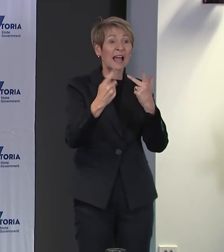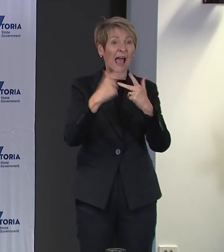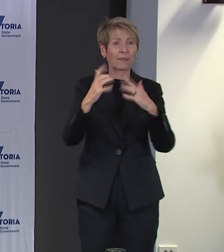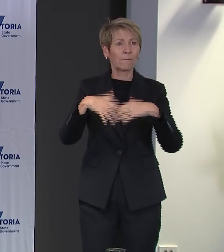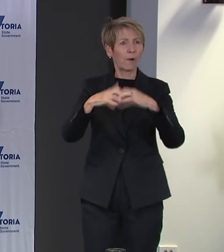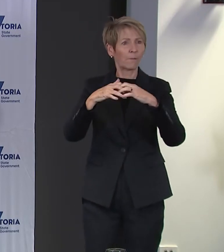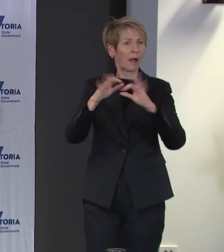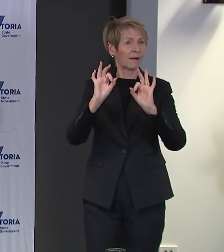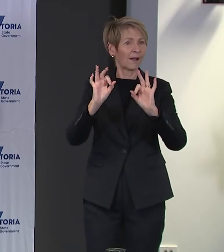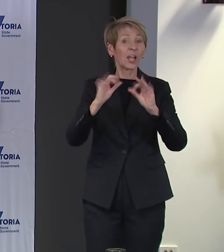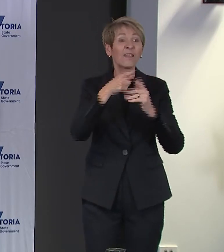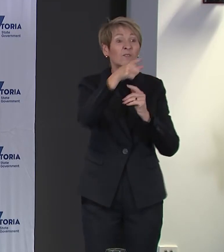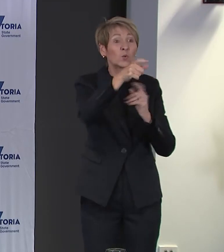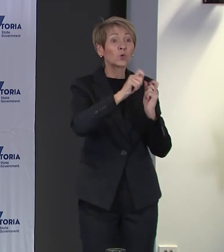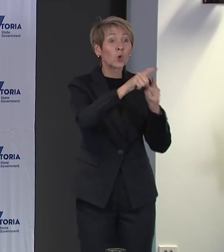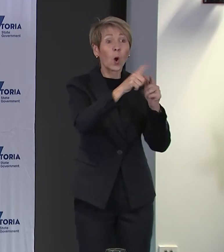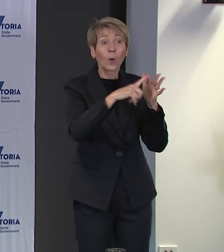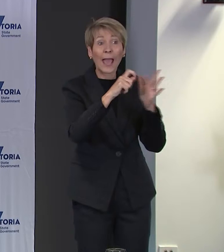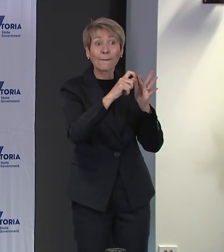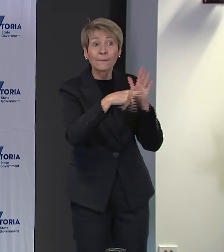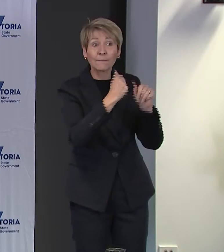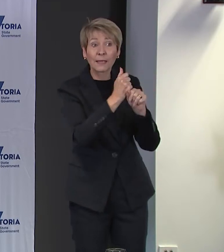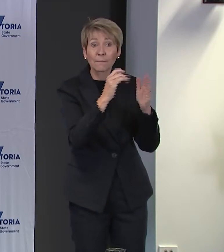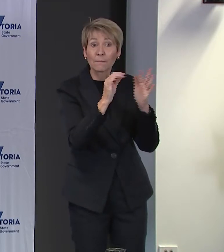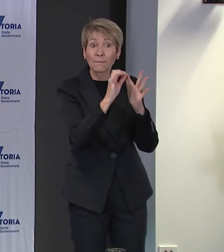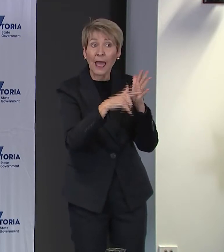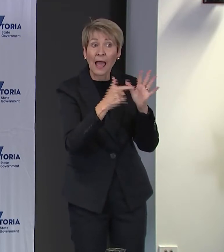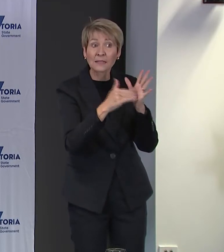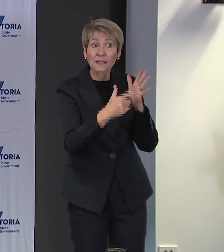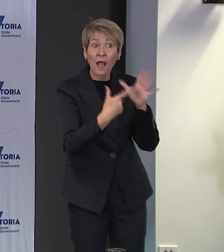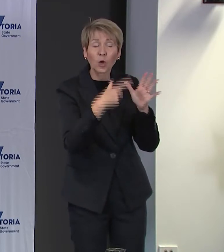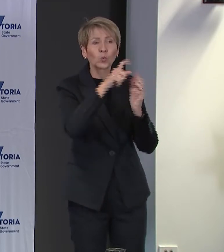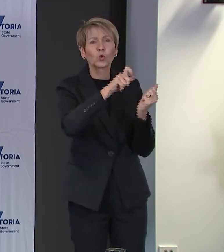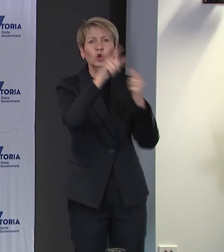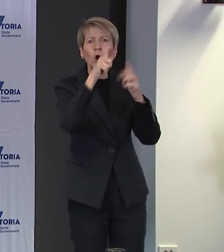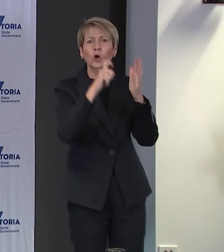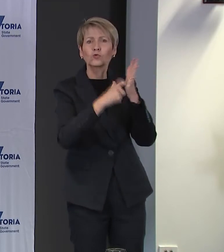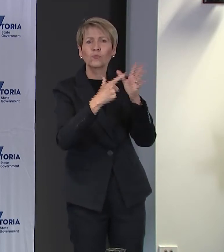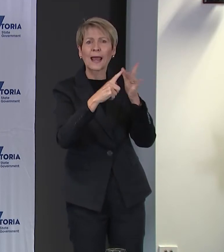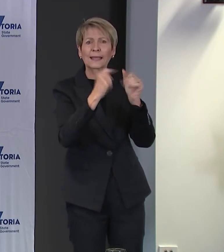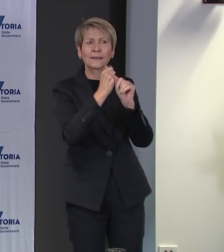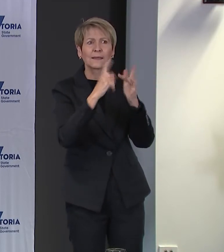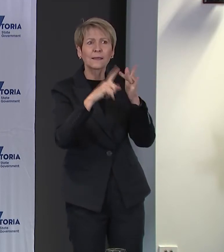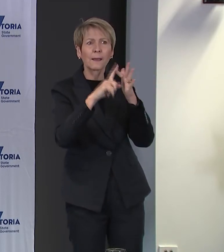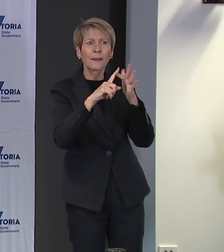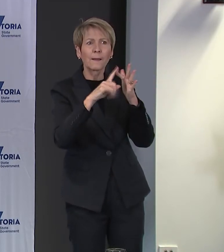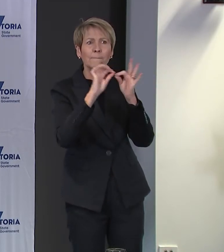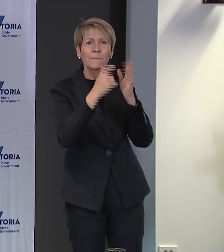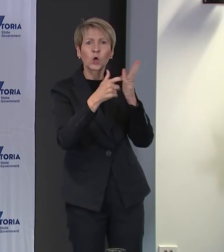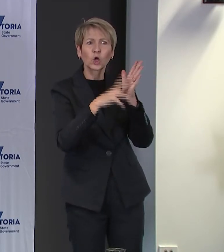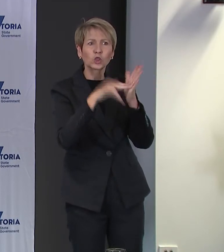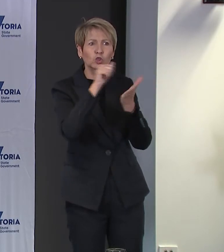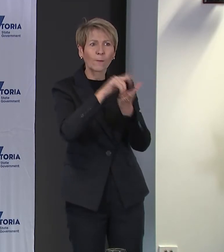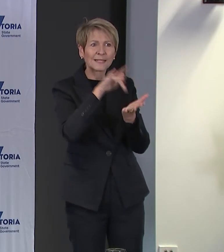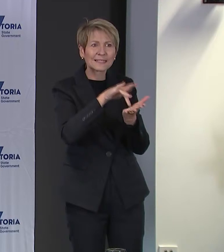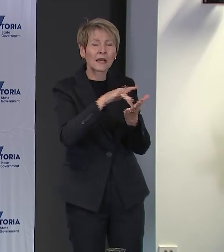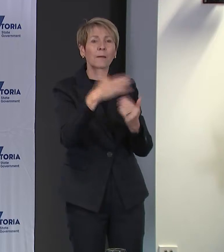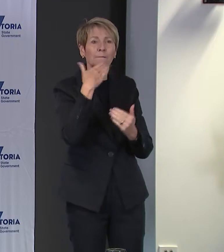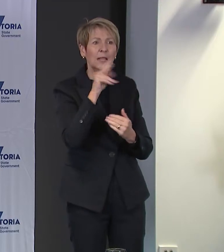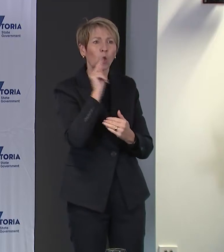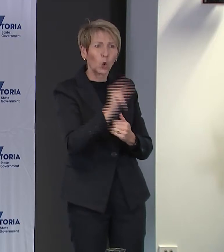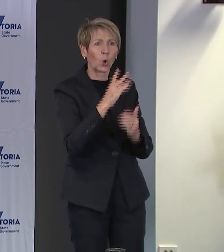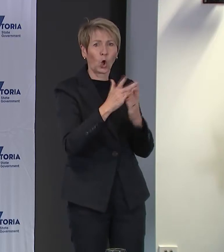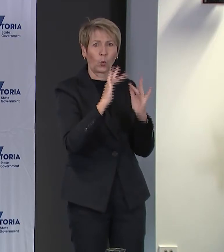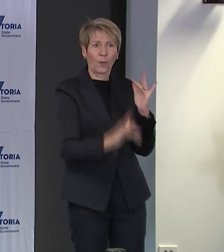frequent user of those shopping centres, please check the exposure sites list that we have. If you have any symptoms, no matter how slight, please come and get